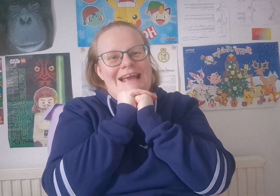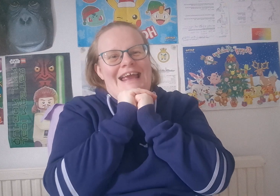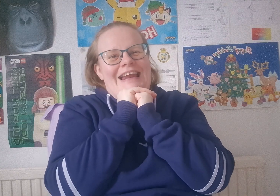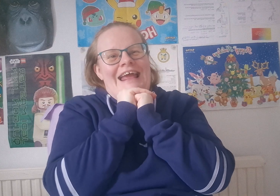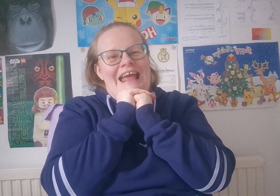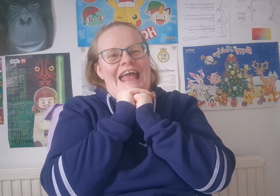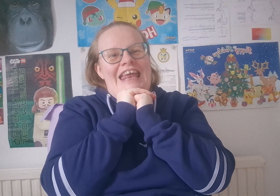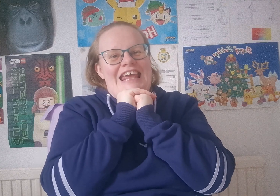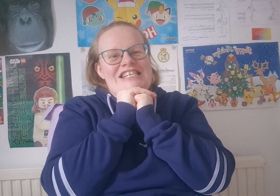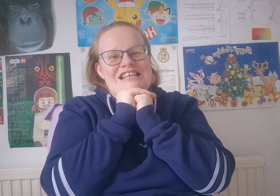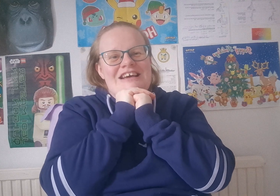in it.